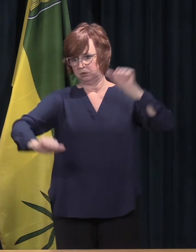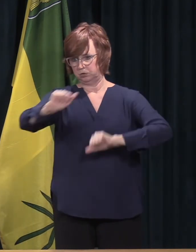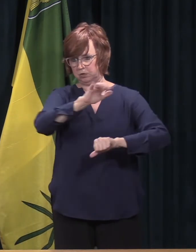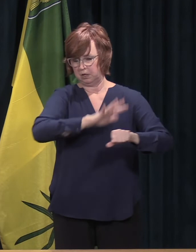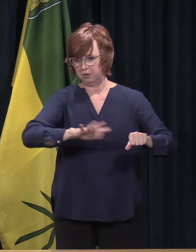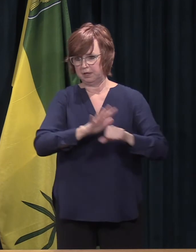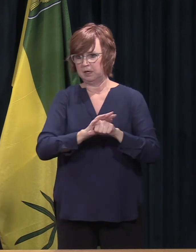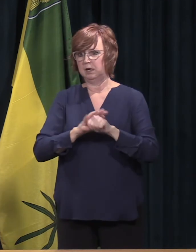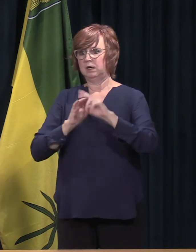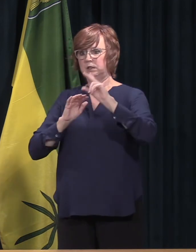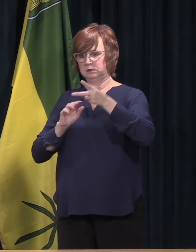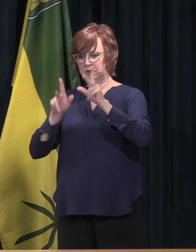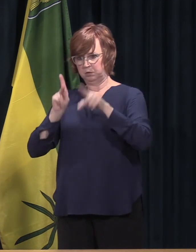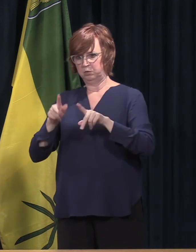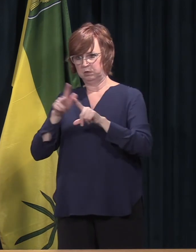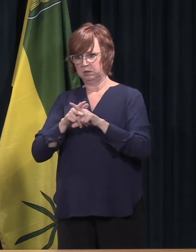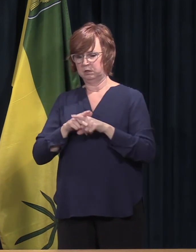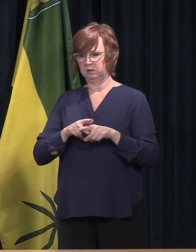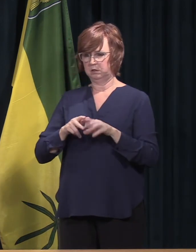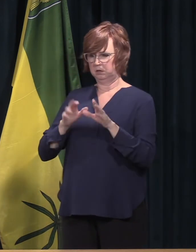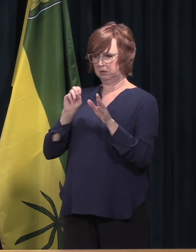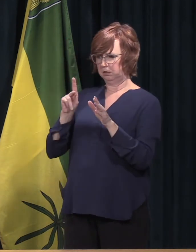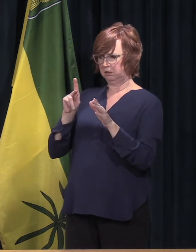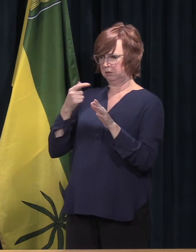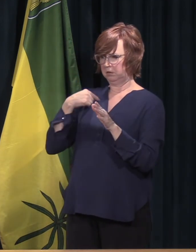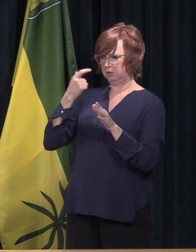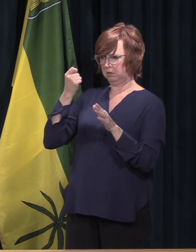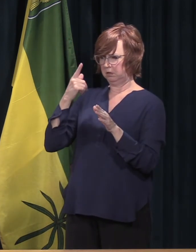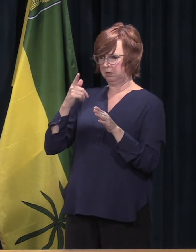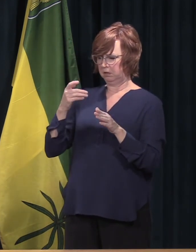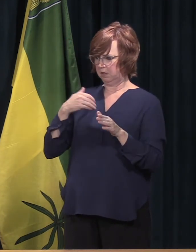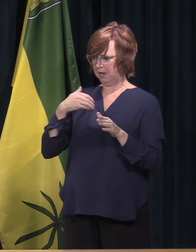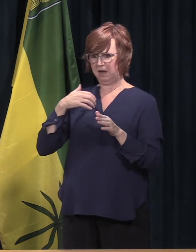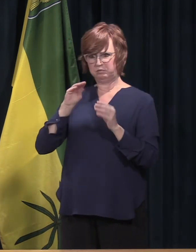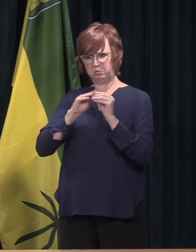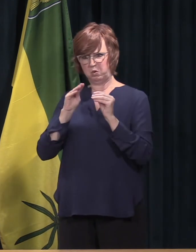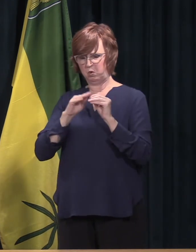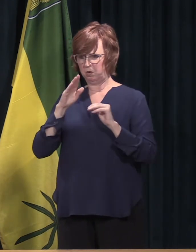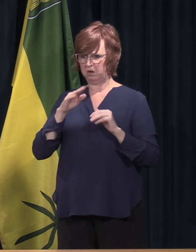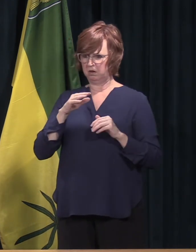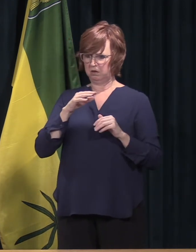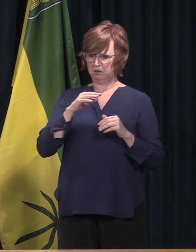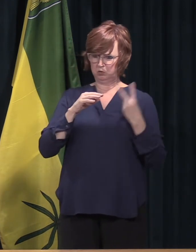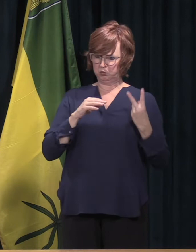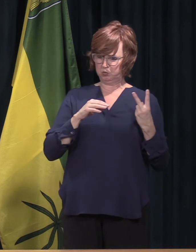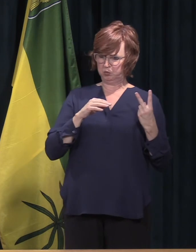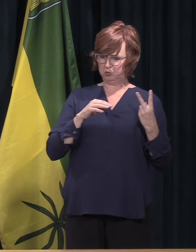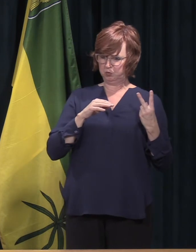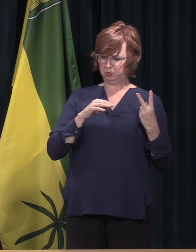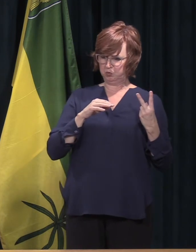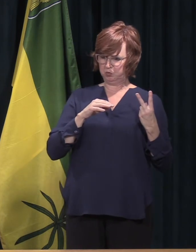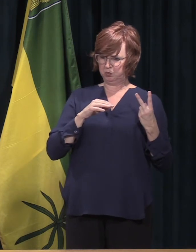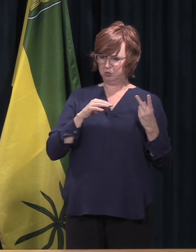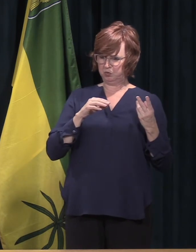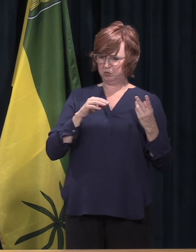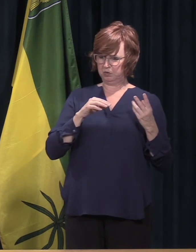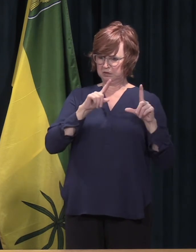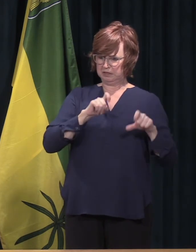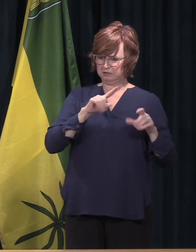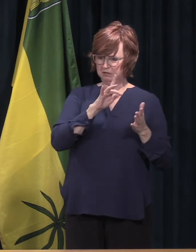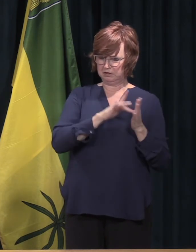way. Just to be clear, are there assessment centers? My understanding they are, and we will try to get you some summary